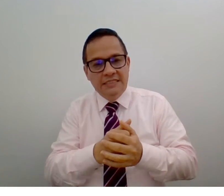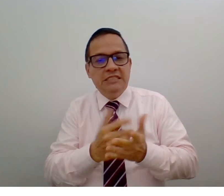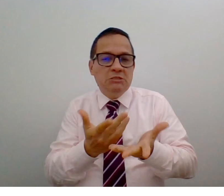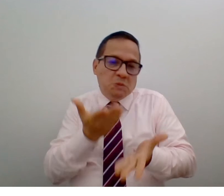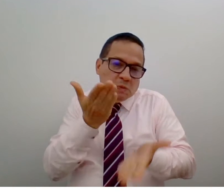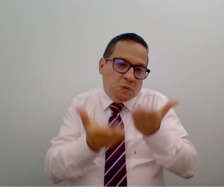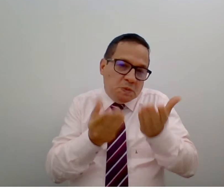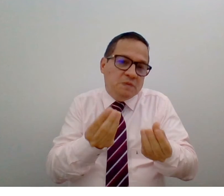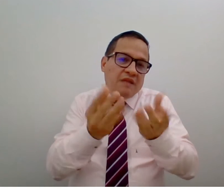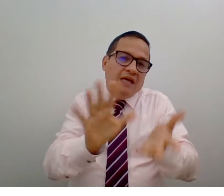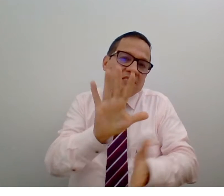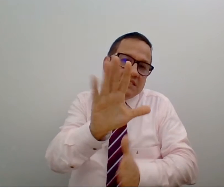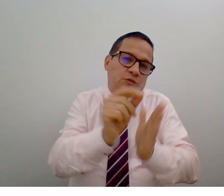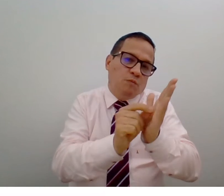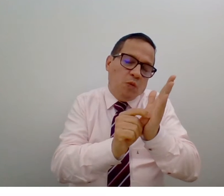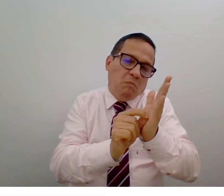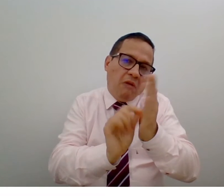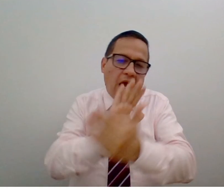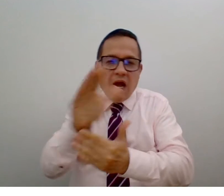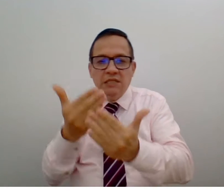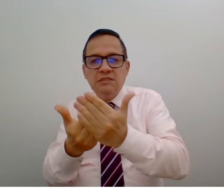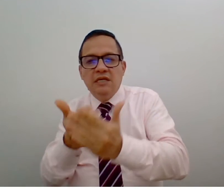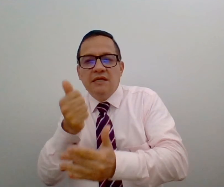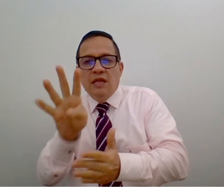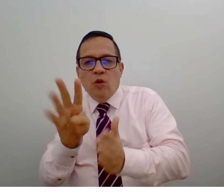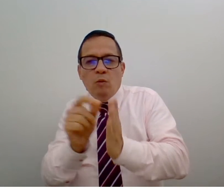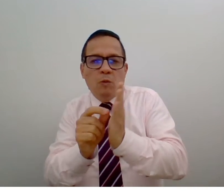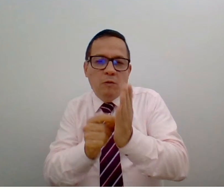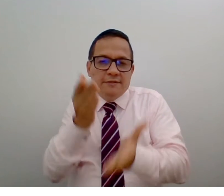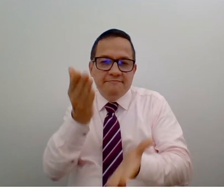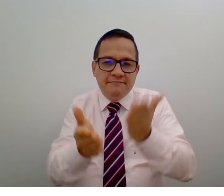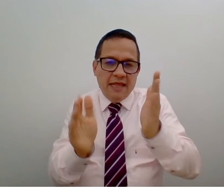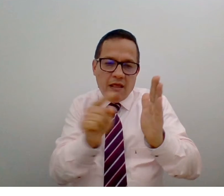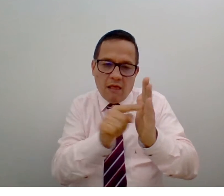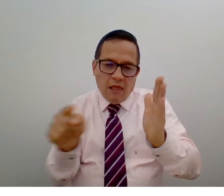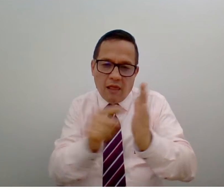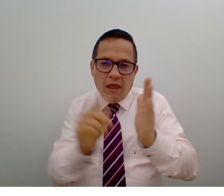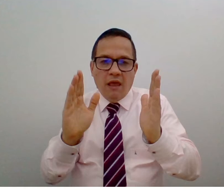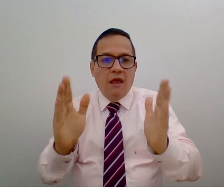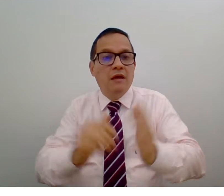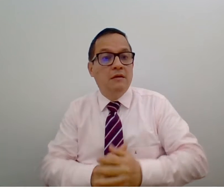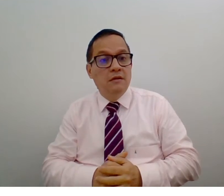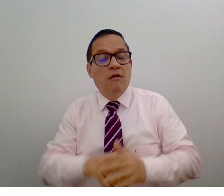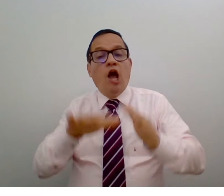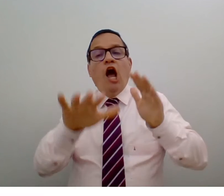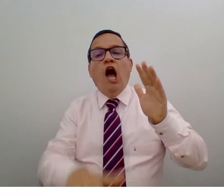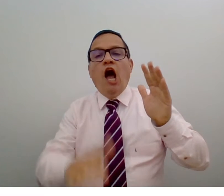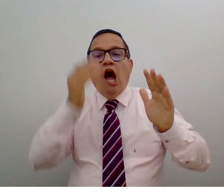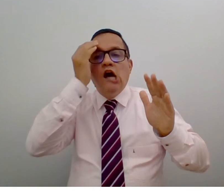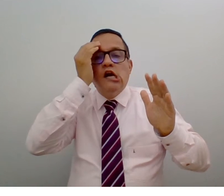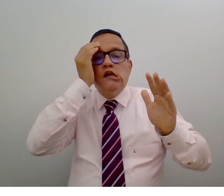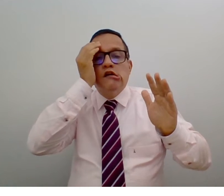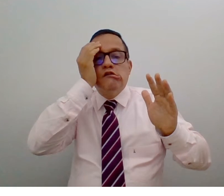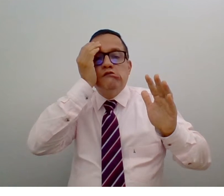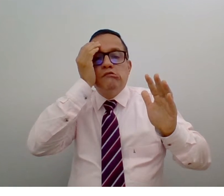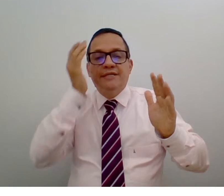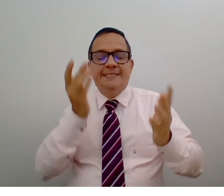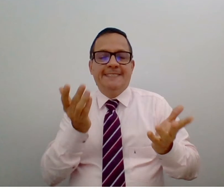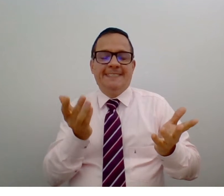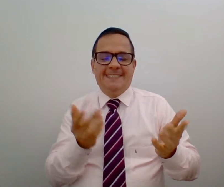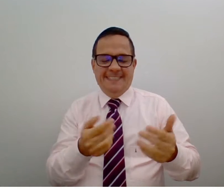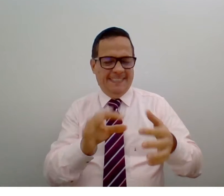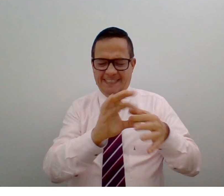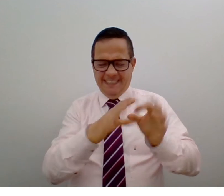get between 5 points and 14 points. Low level. The ideas are not